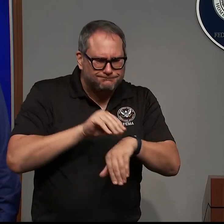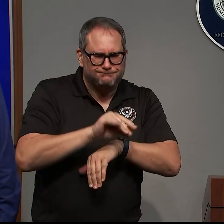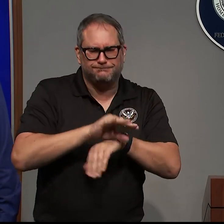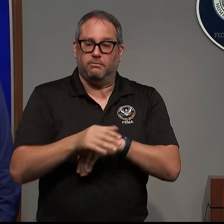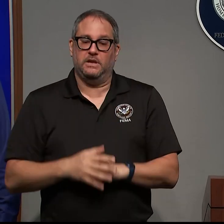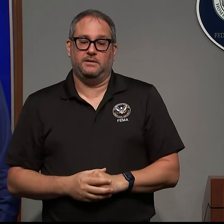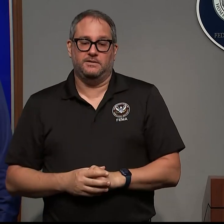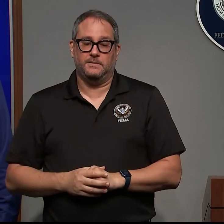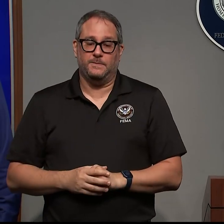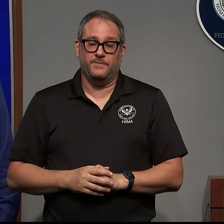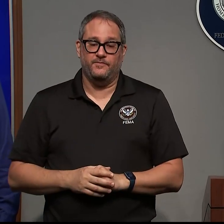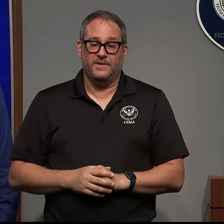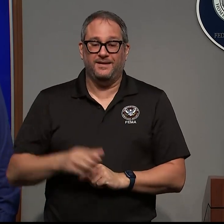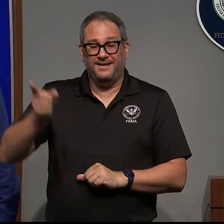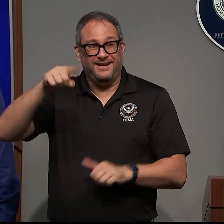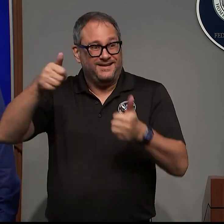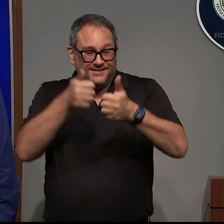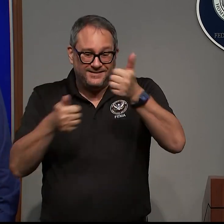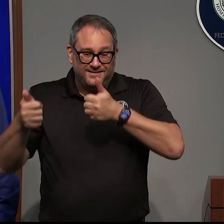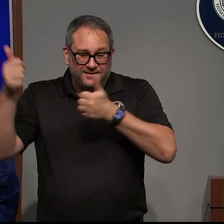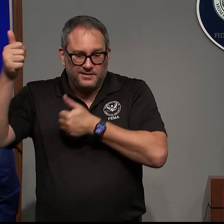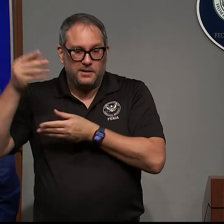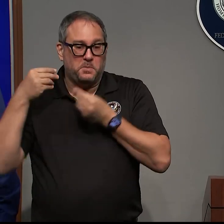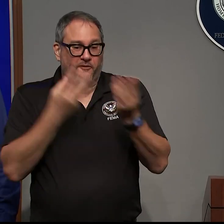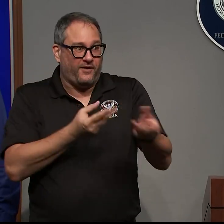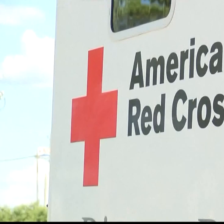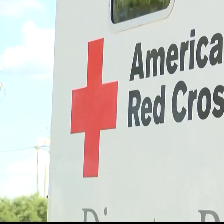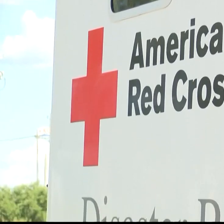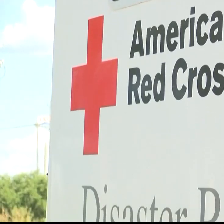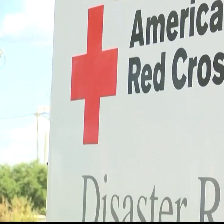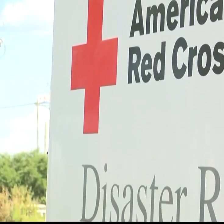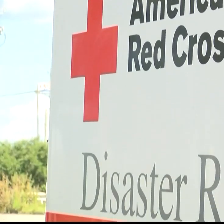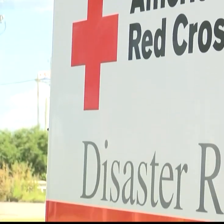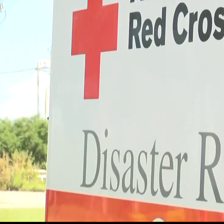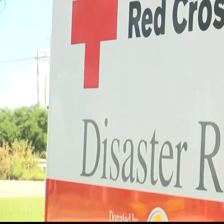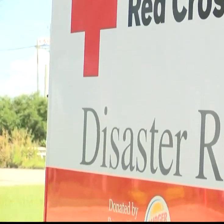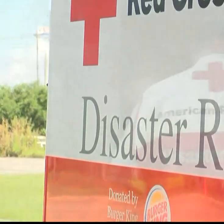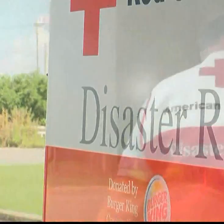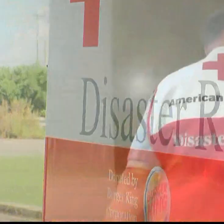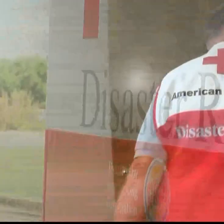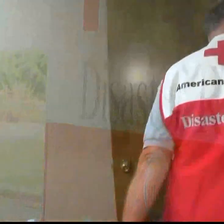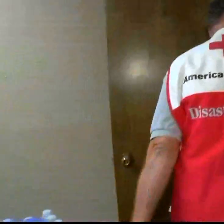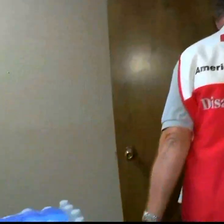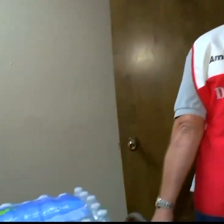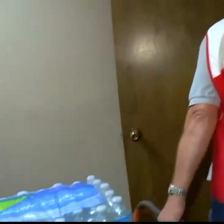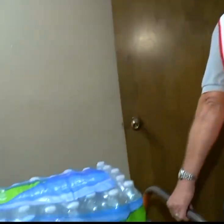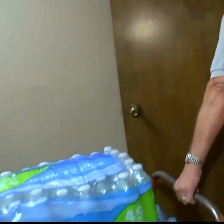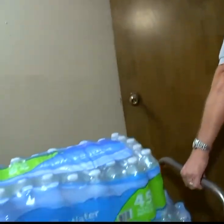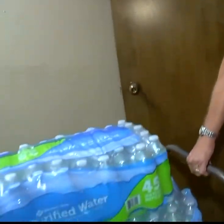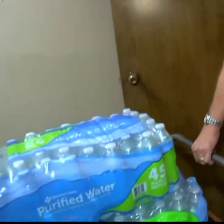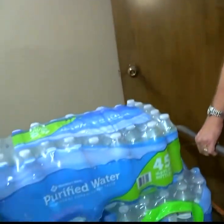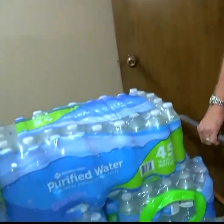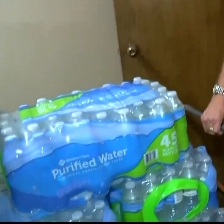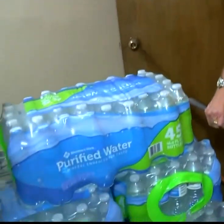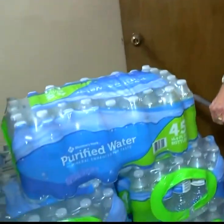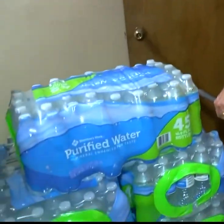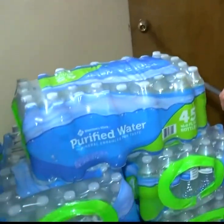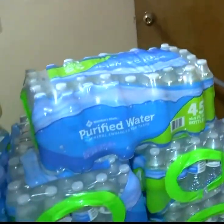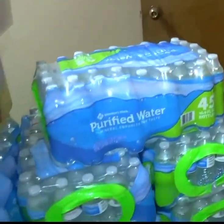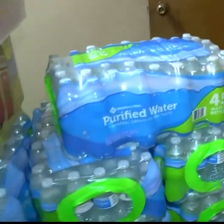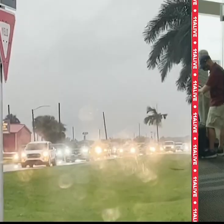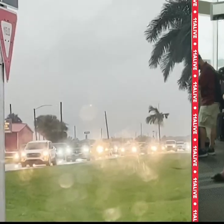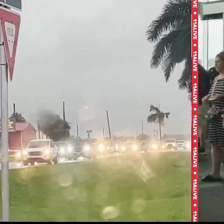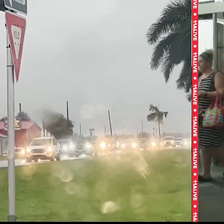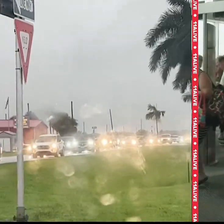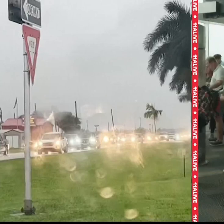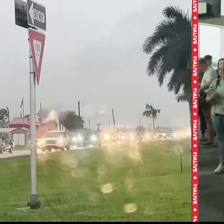-saving messages that simply cannot be ignored. The American Red Cross is reminding anyone who evacuates to take things